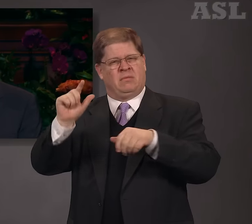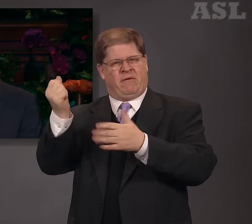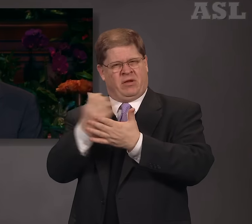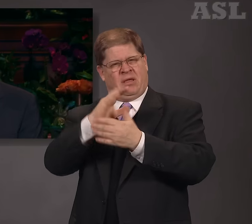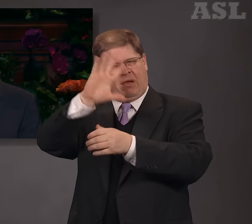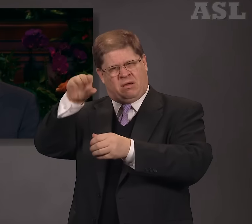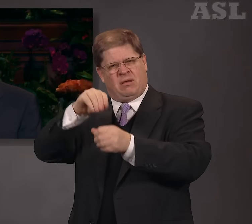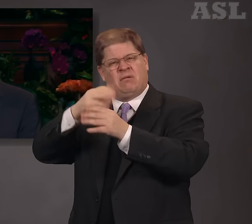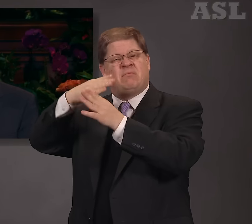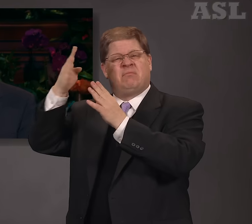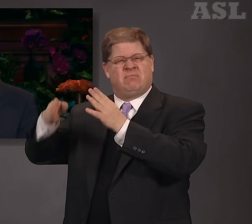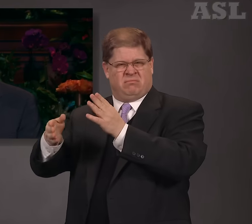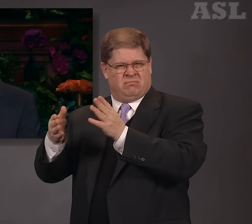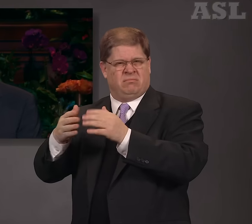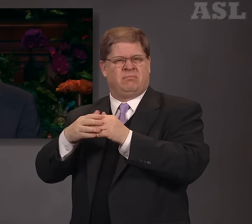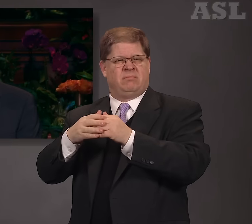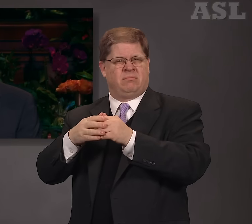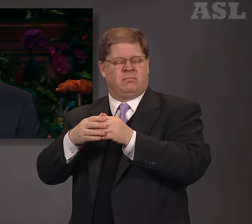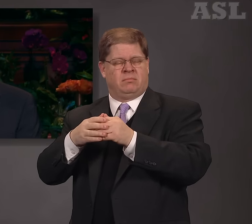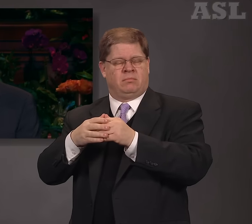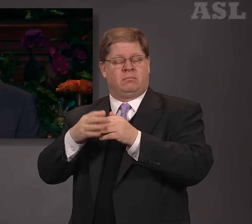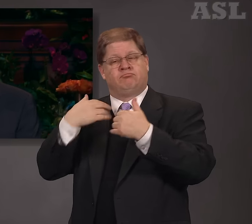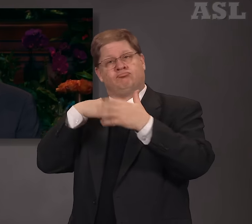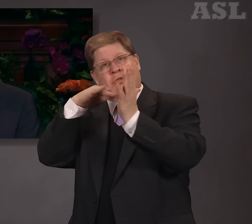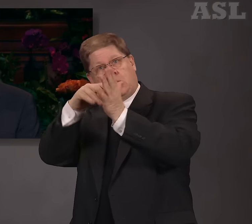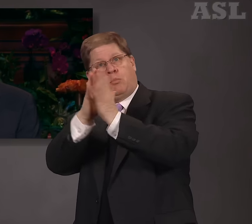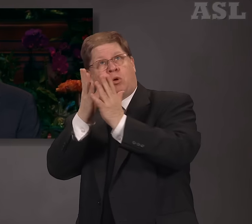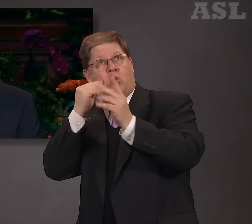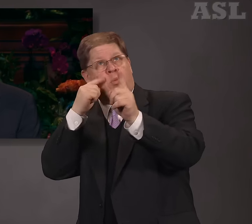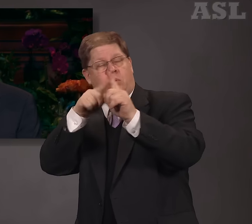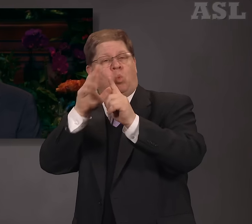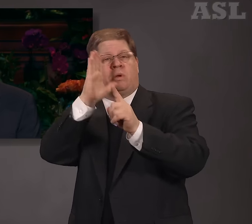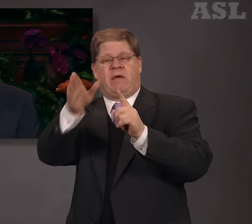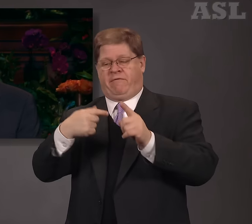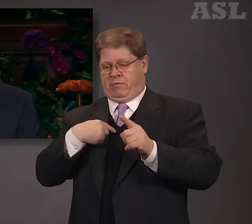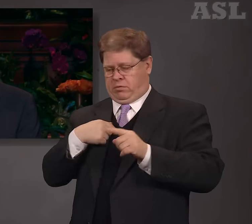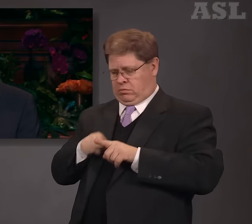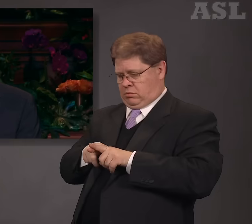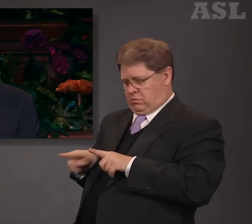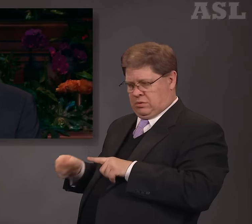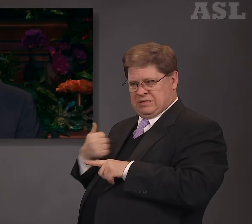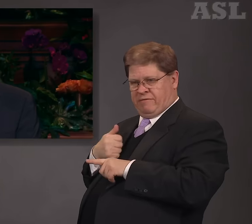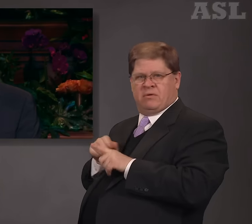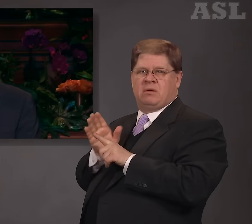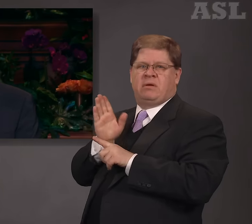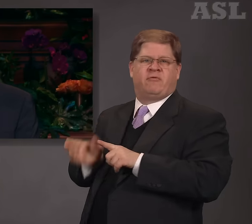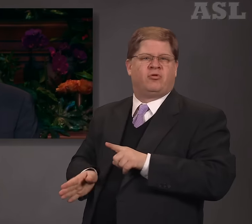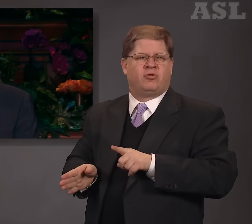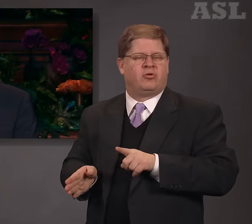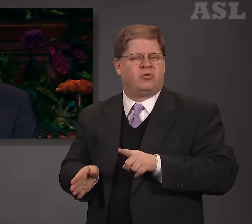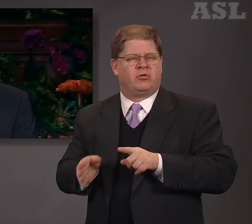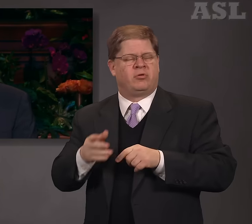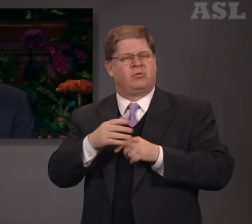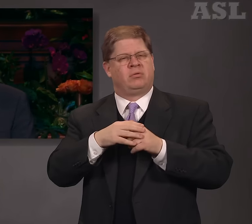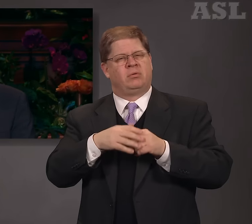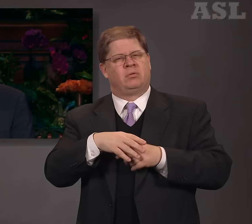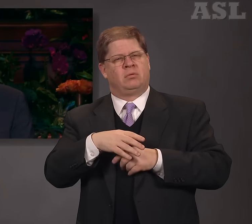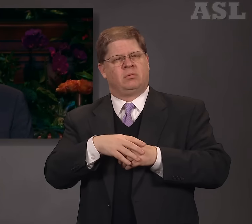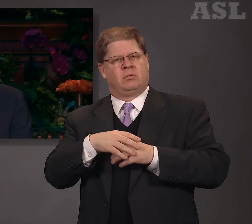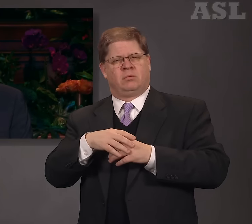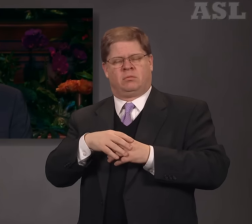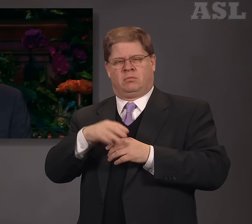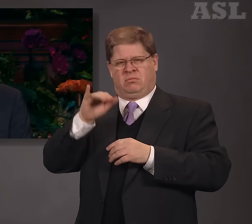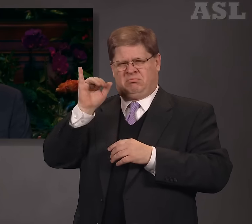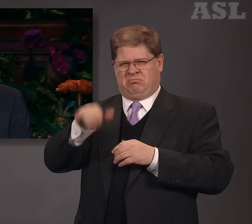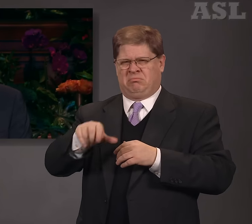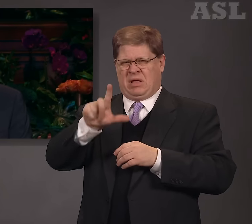living prophet, there will be no personal apostasy in our lives. The invitation to come to the tree of